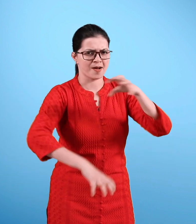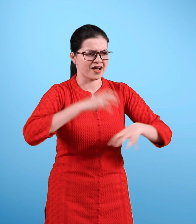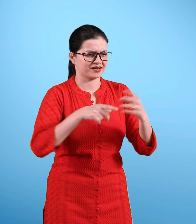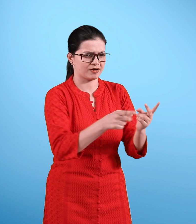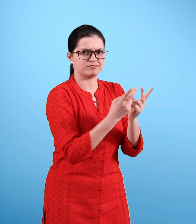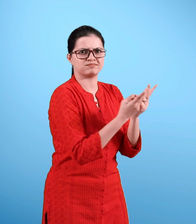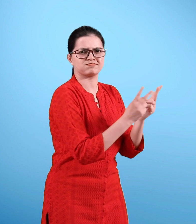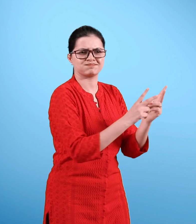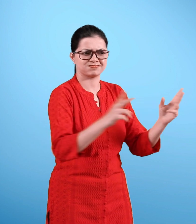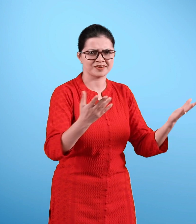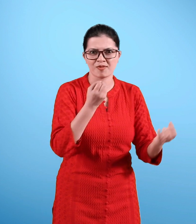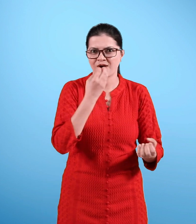animals, and sometimes flowers.